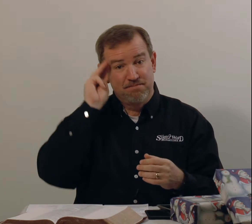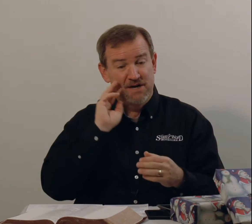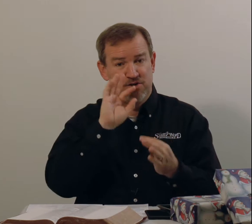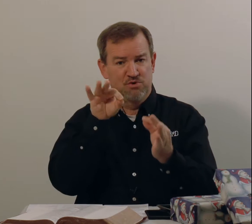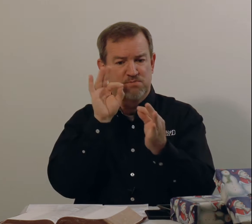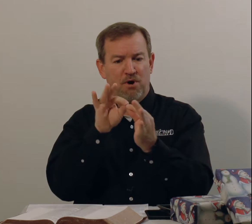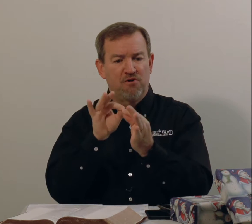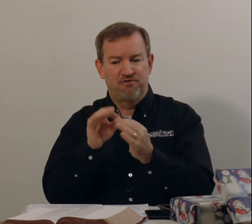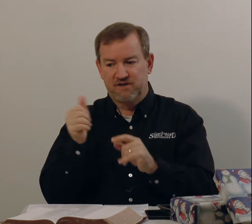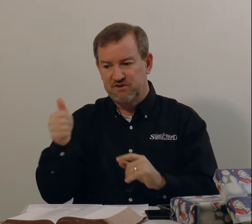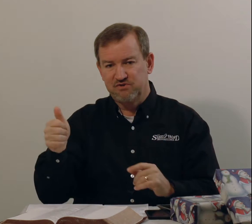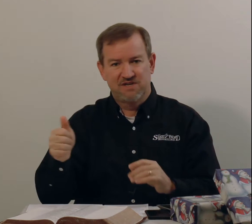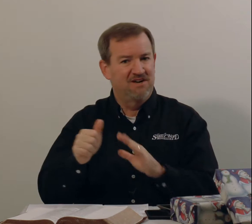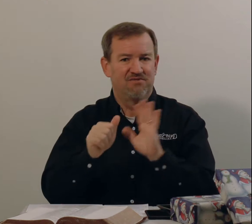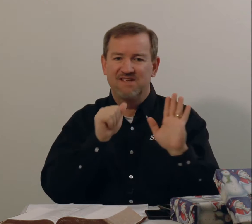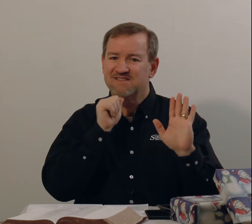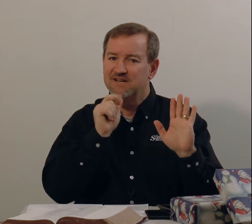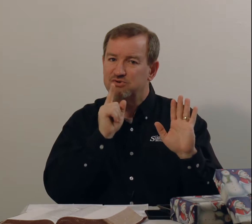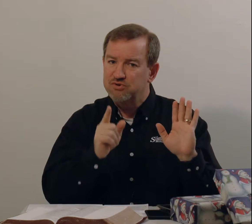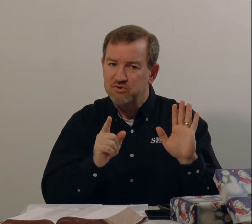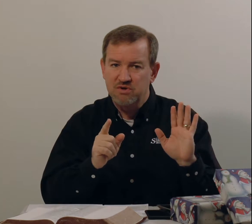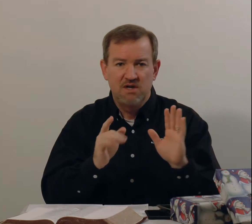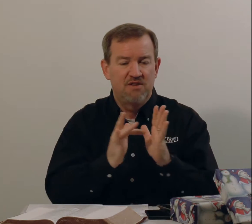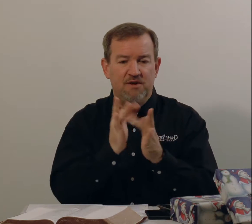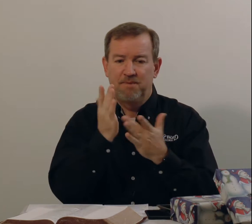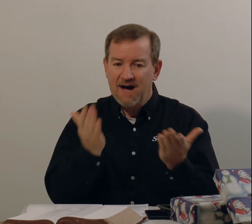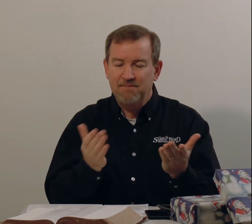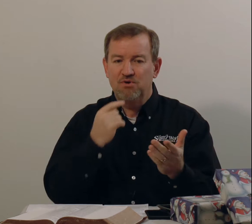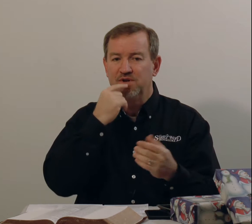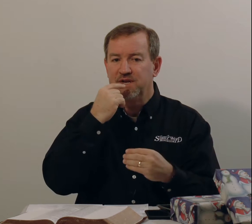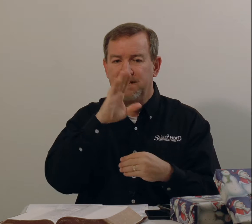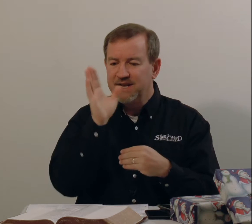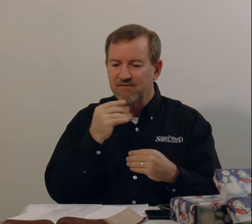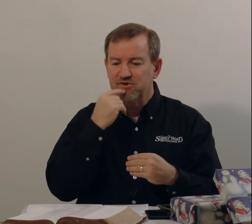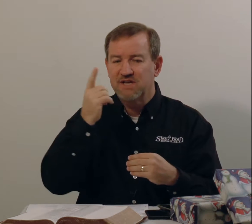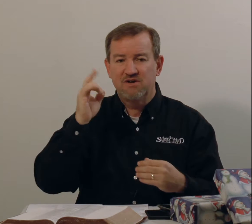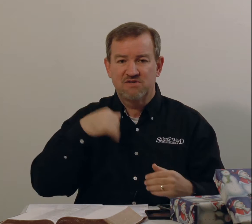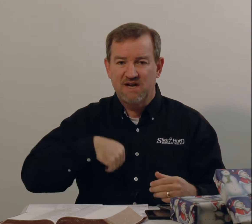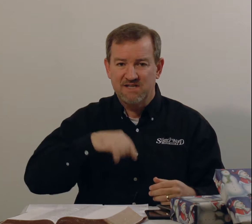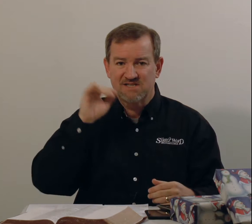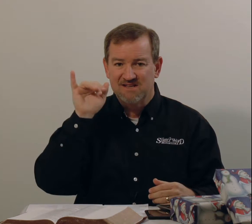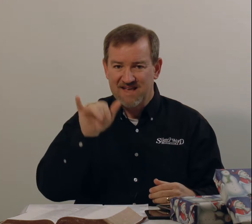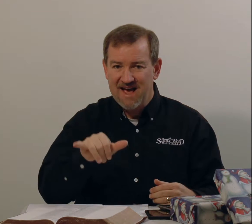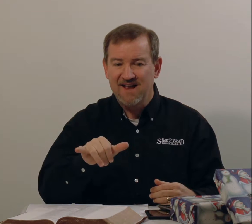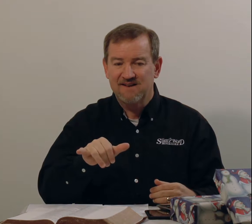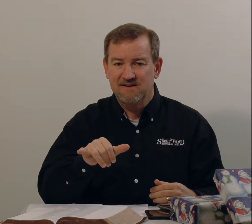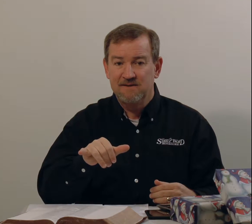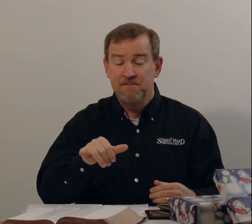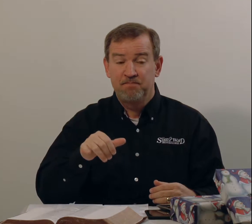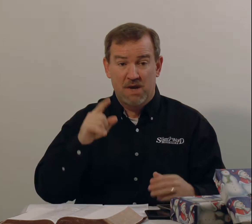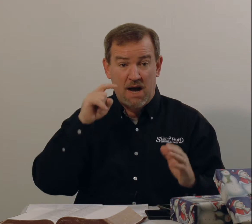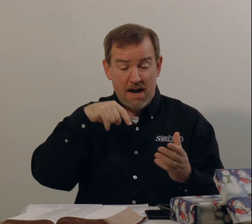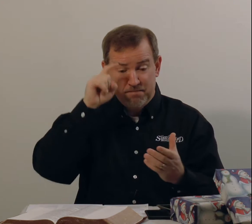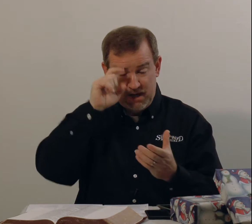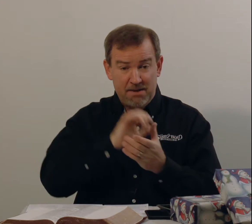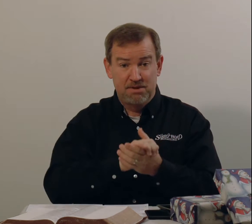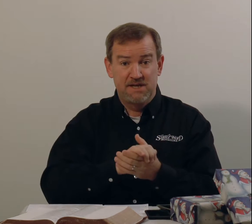Mary was perfect herself. It's not true. The Bible never tells us that. I believe